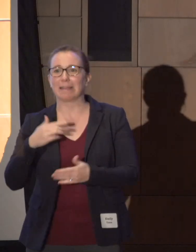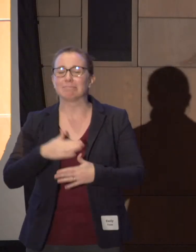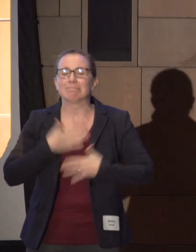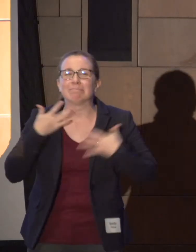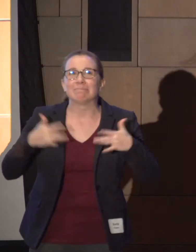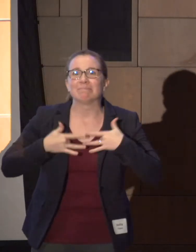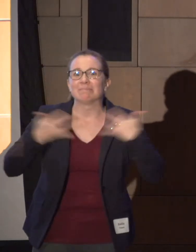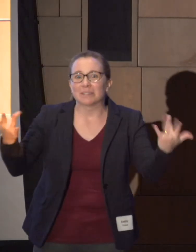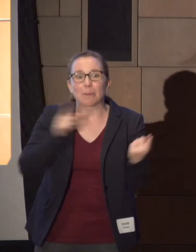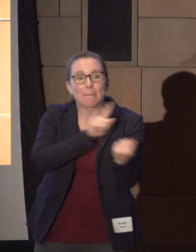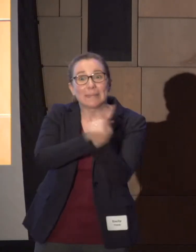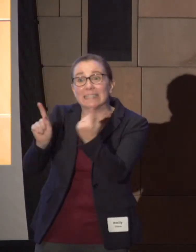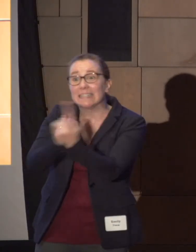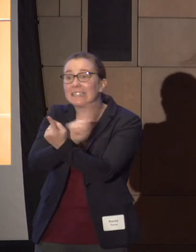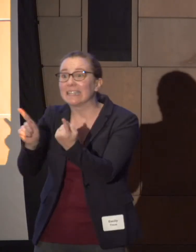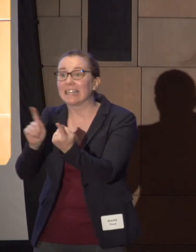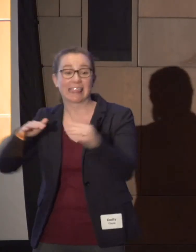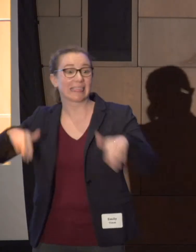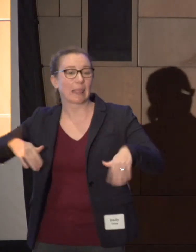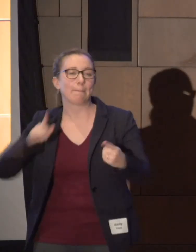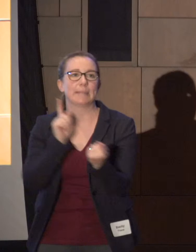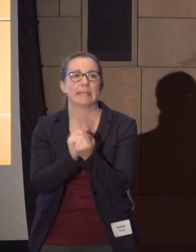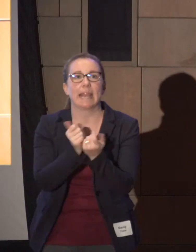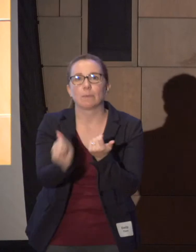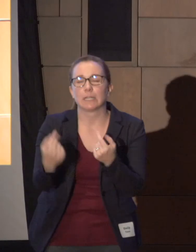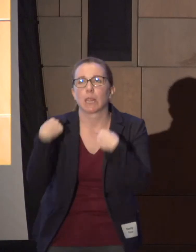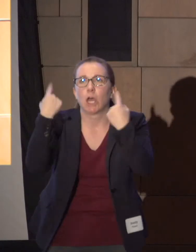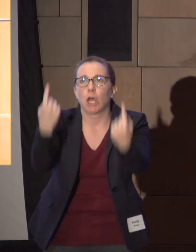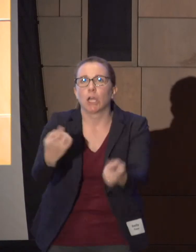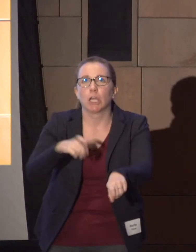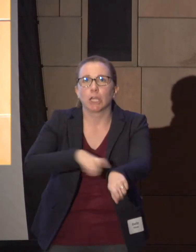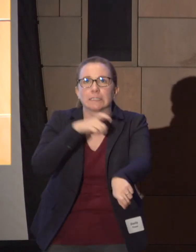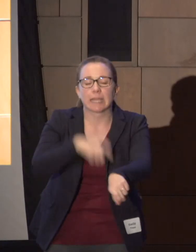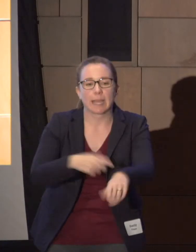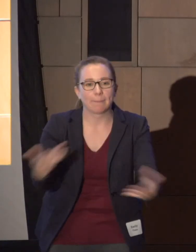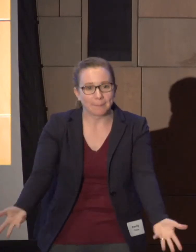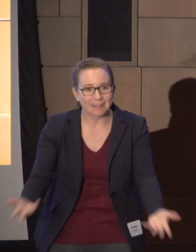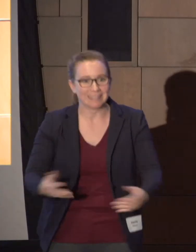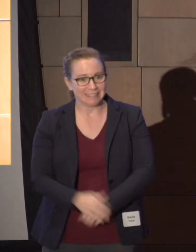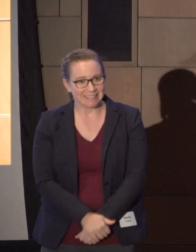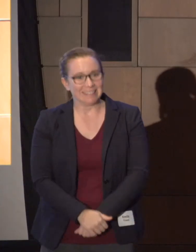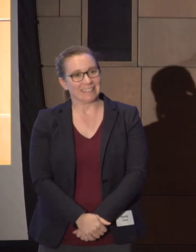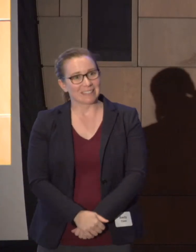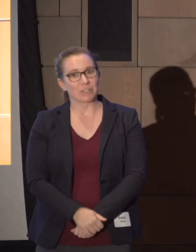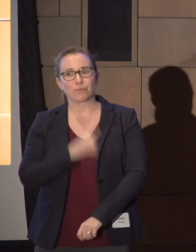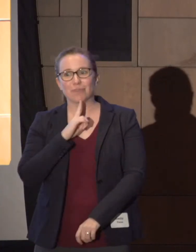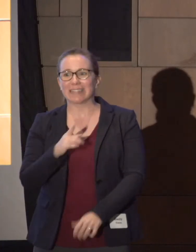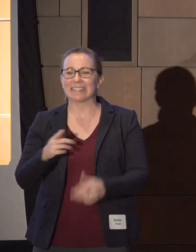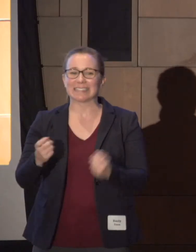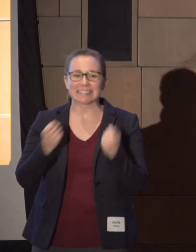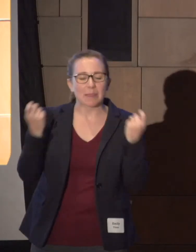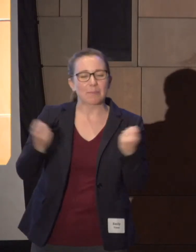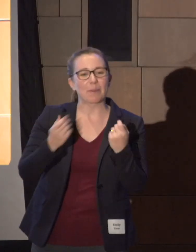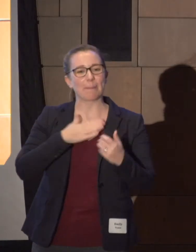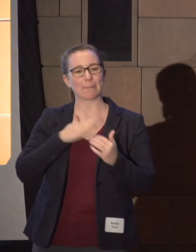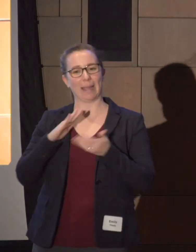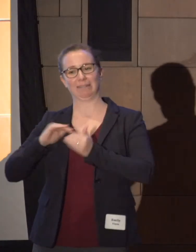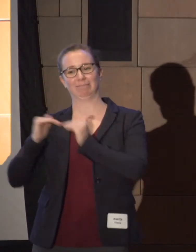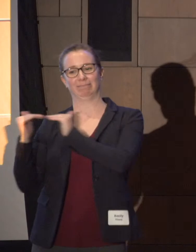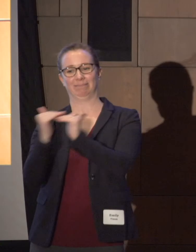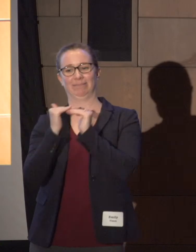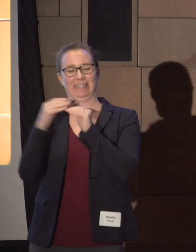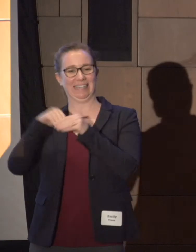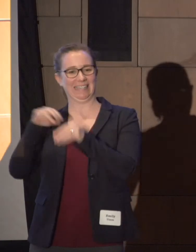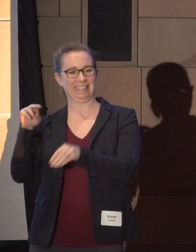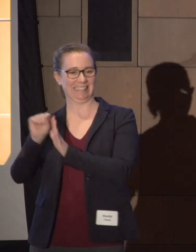of you, especially because I haven't met anyone in so long in person, and celebrate so many of my peers throughout the state